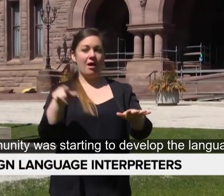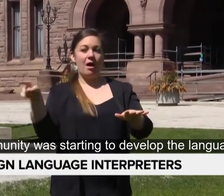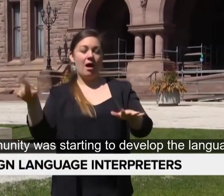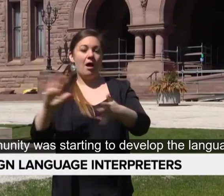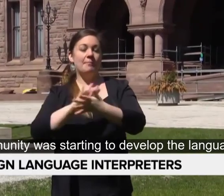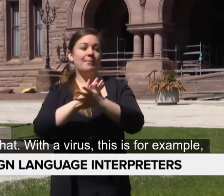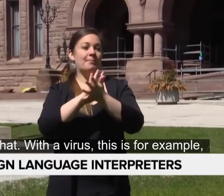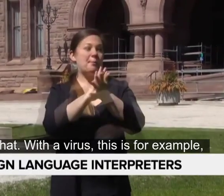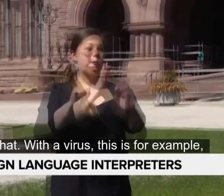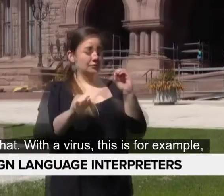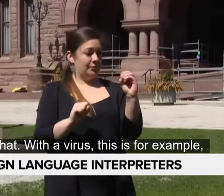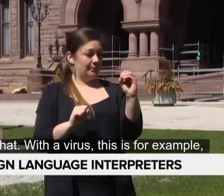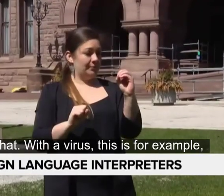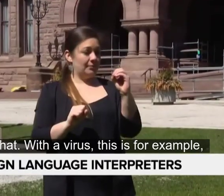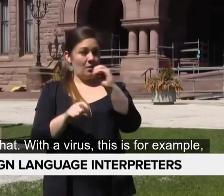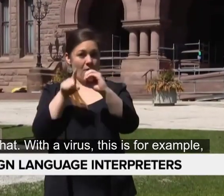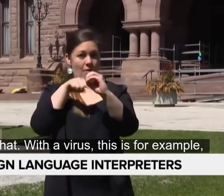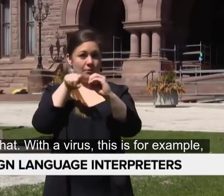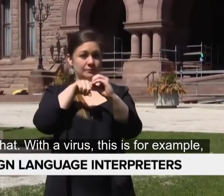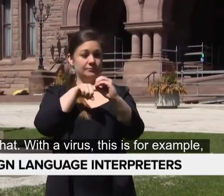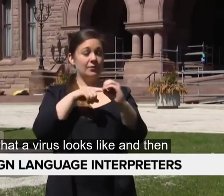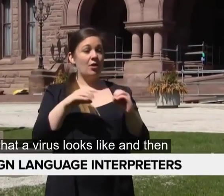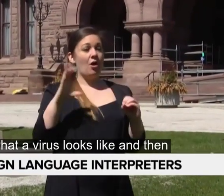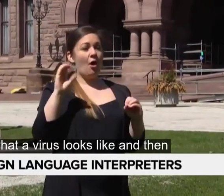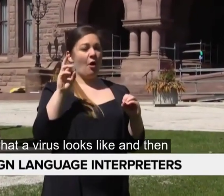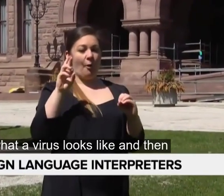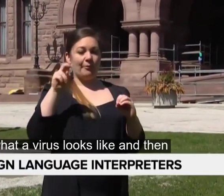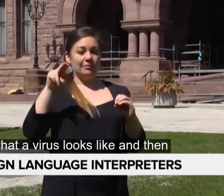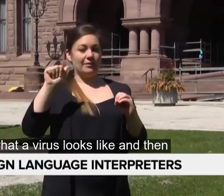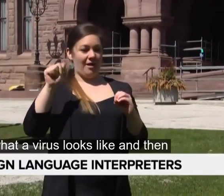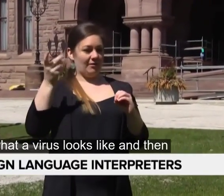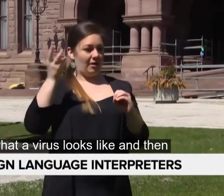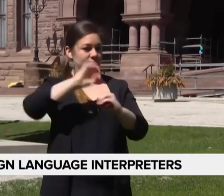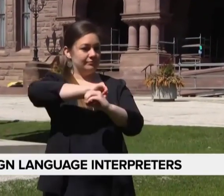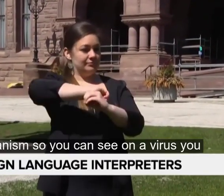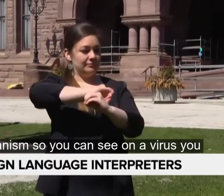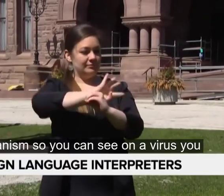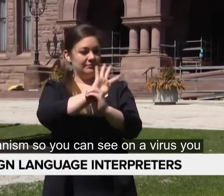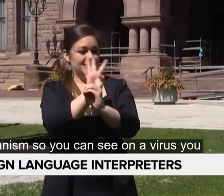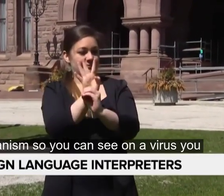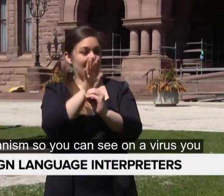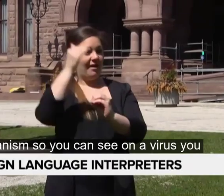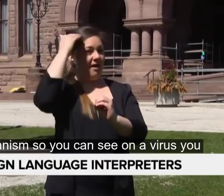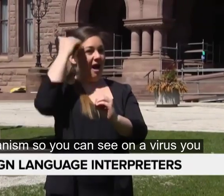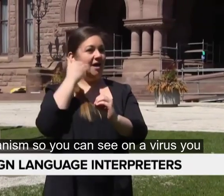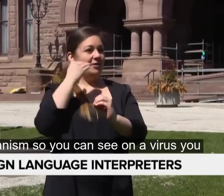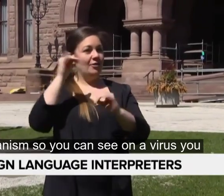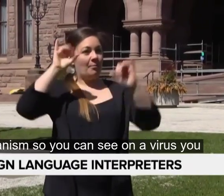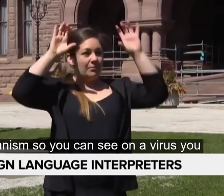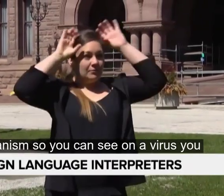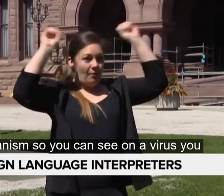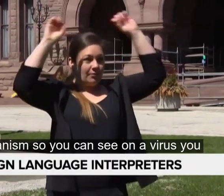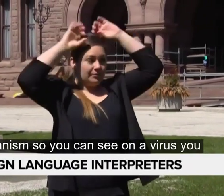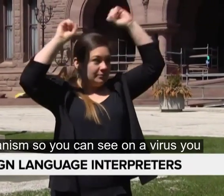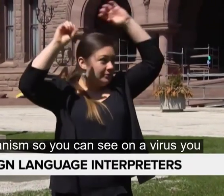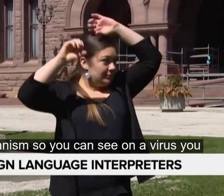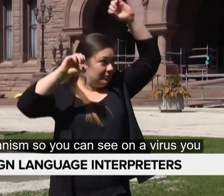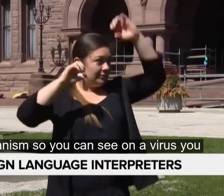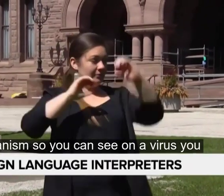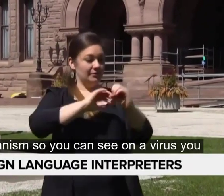language around that. With a virus, this is, for example, what a virus looks like, and then an organism. So you